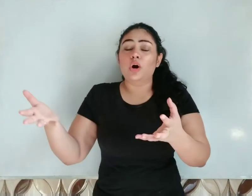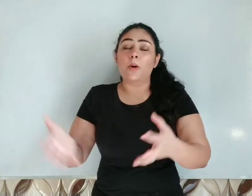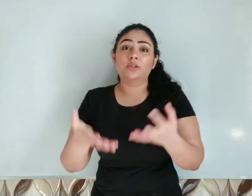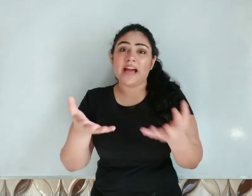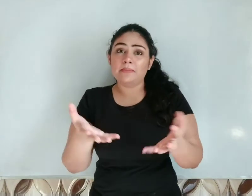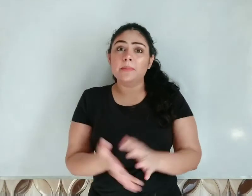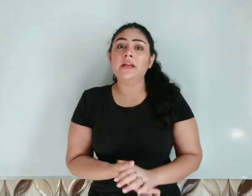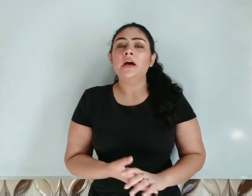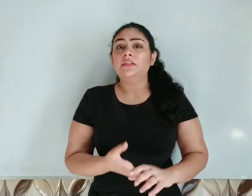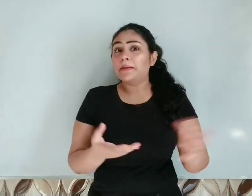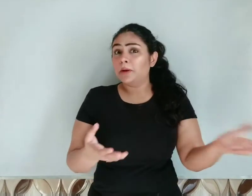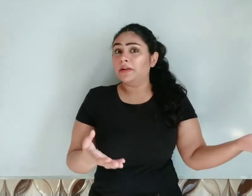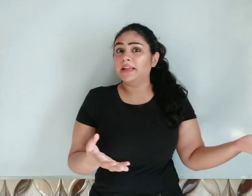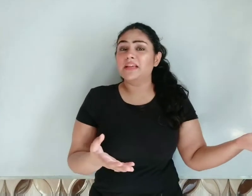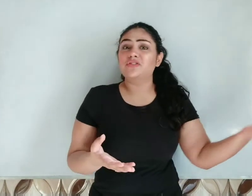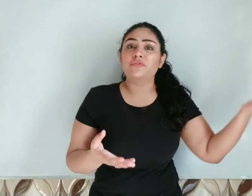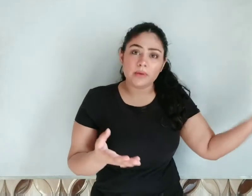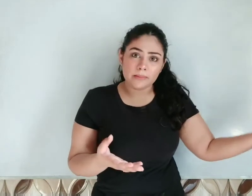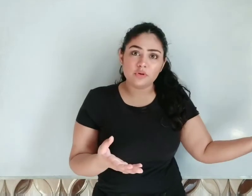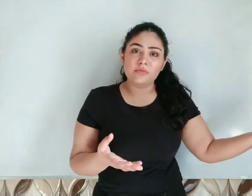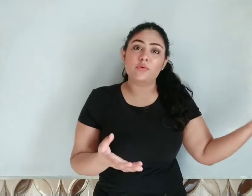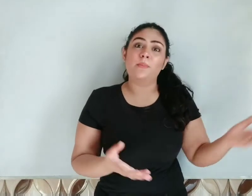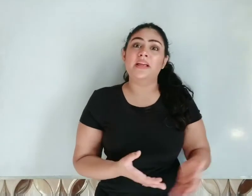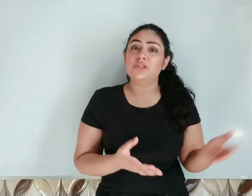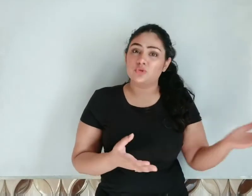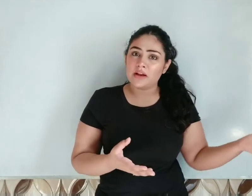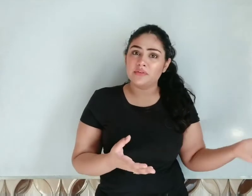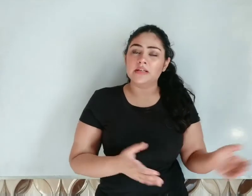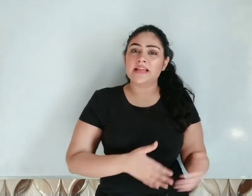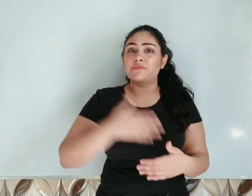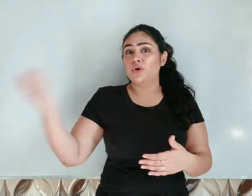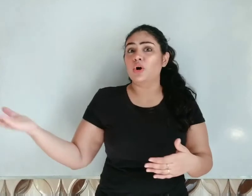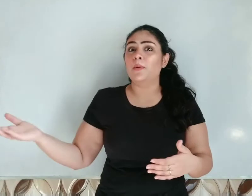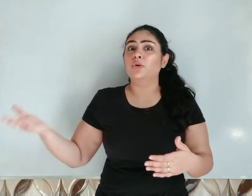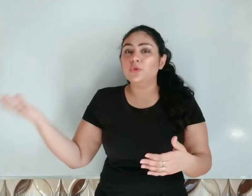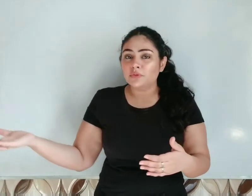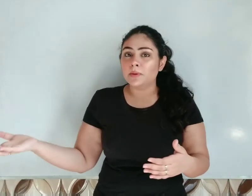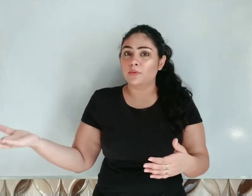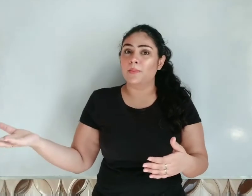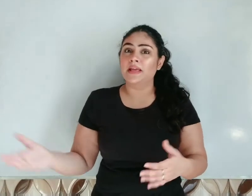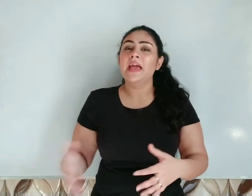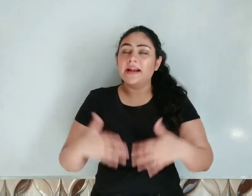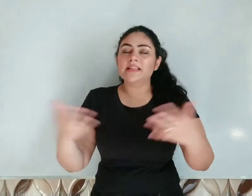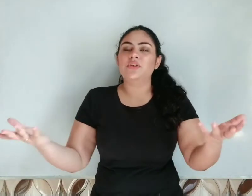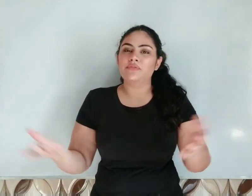about time limit in case of immovable property is 12 years, and we talk about movable property, it is generally